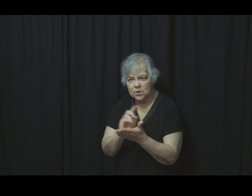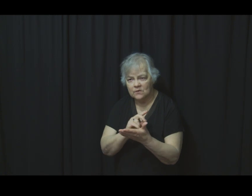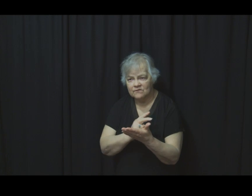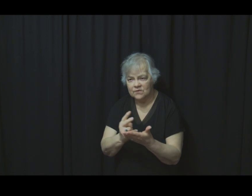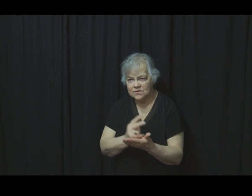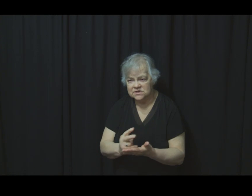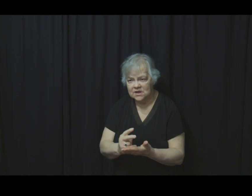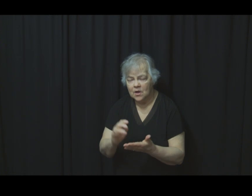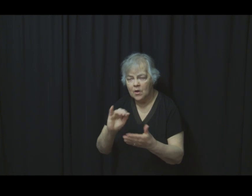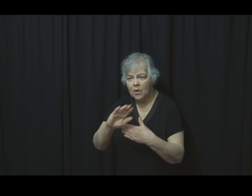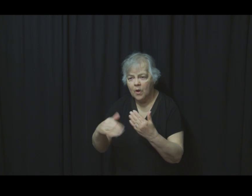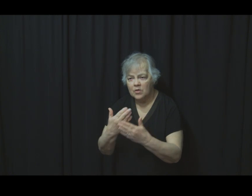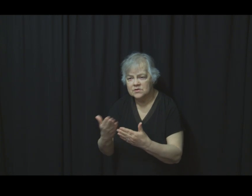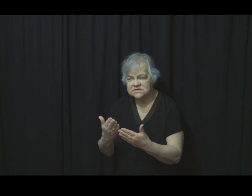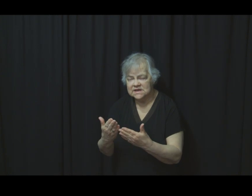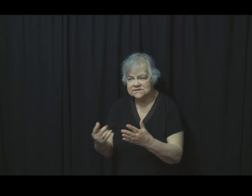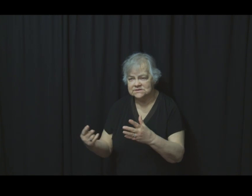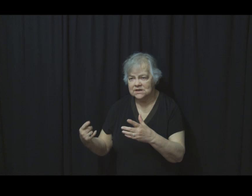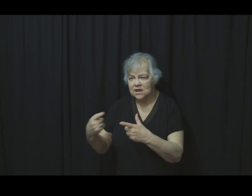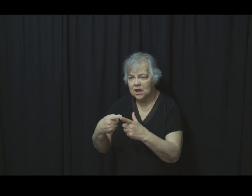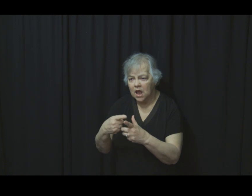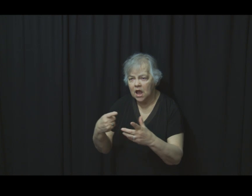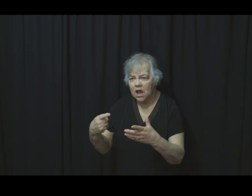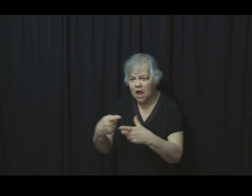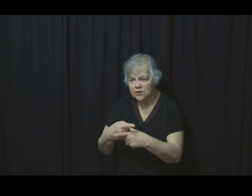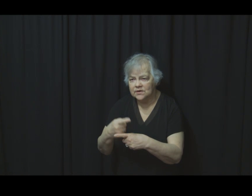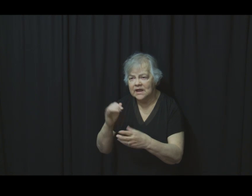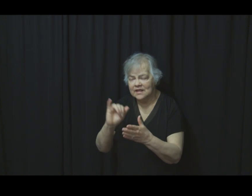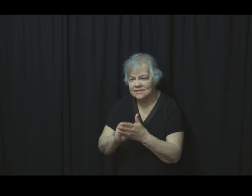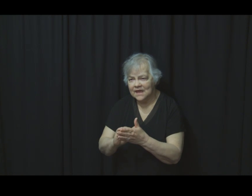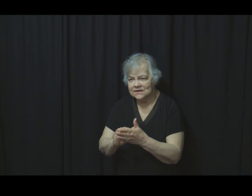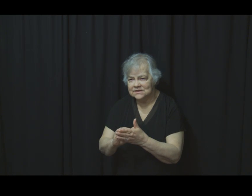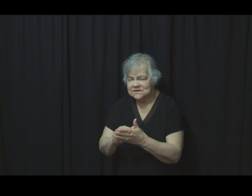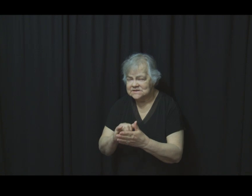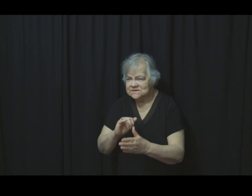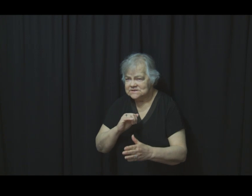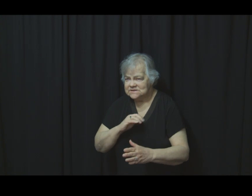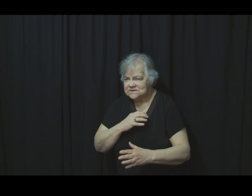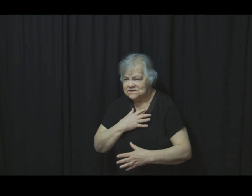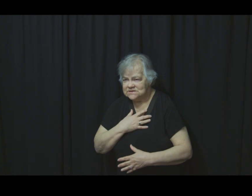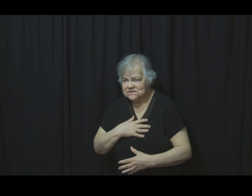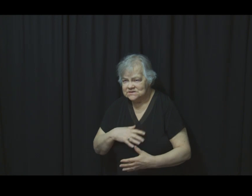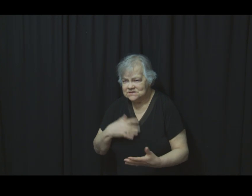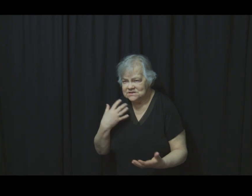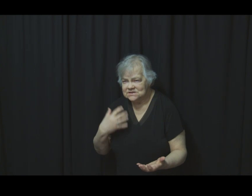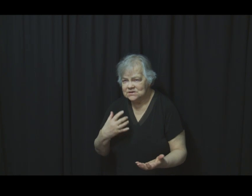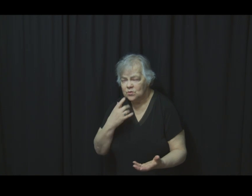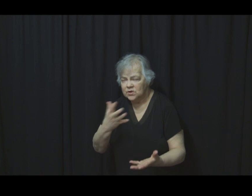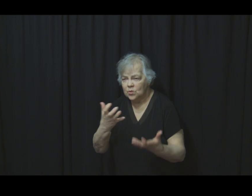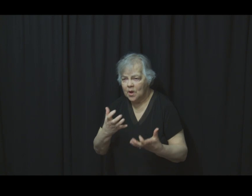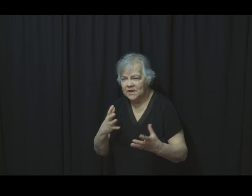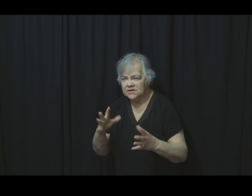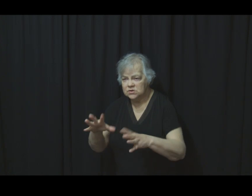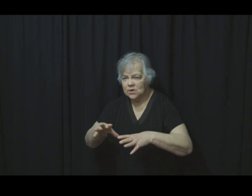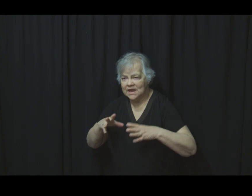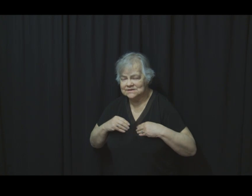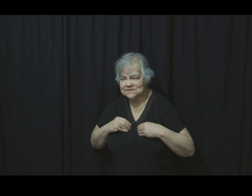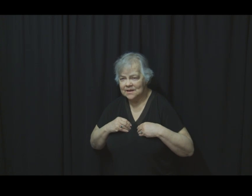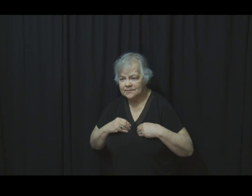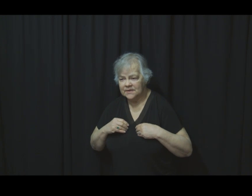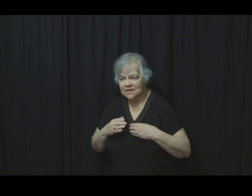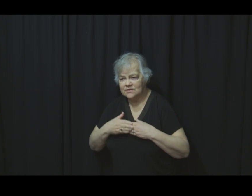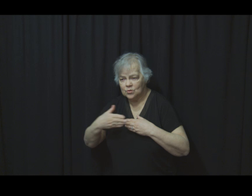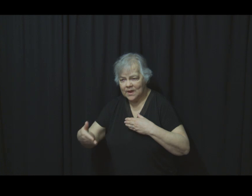those things that contradict that, I find unsettling when you want me to embrace the rest of it as literal.